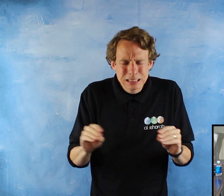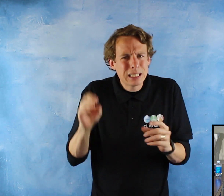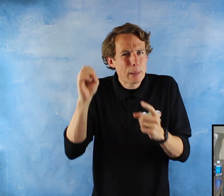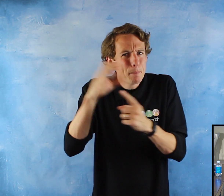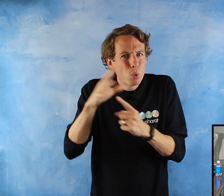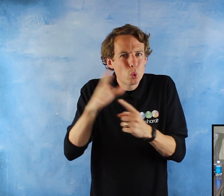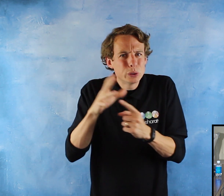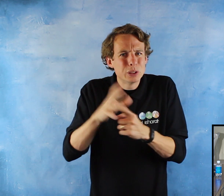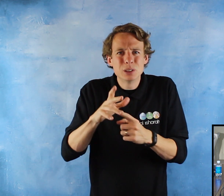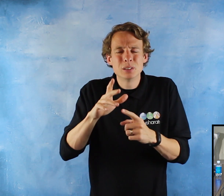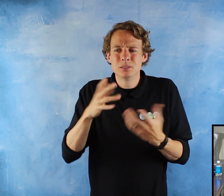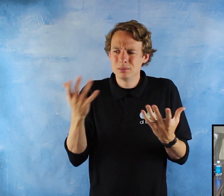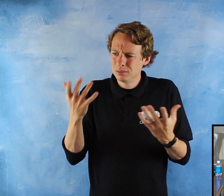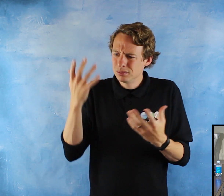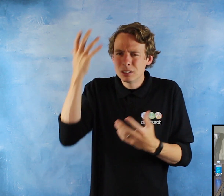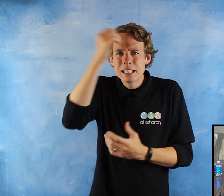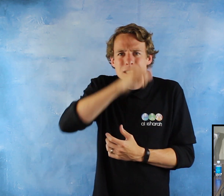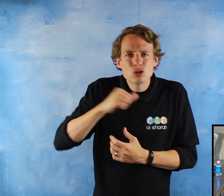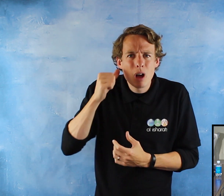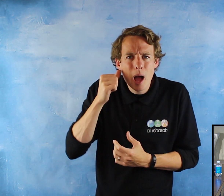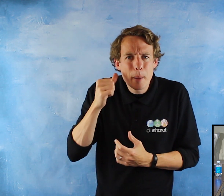modest dress. They cannot compromise,